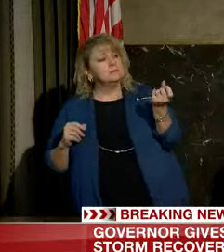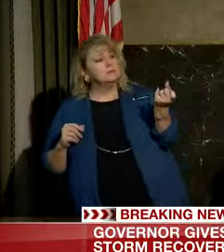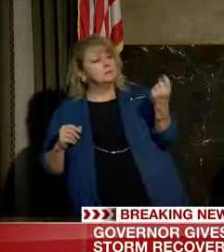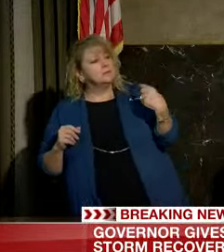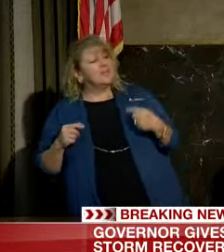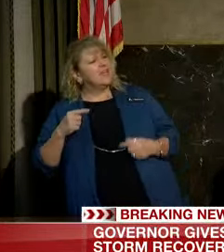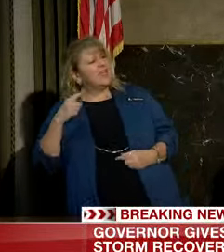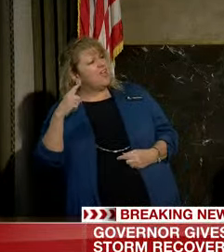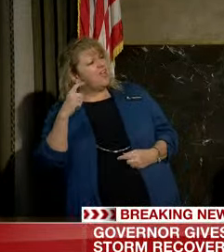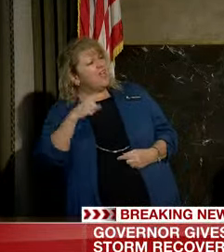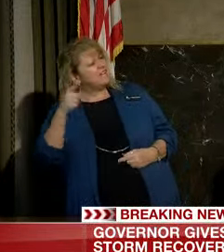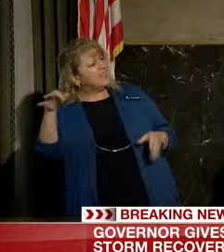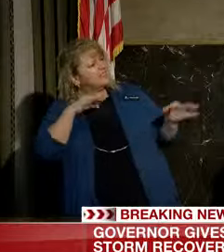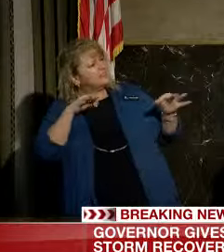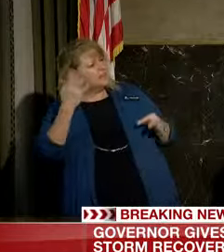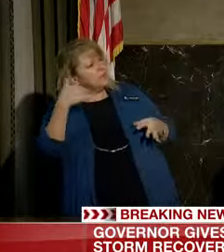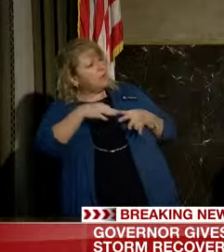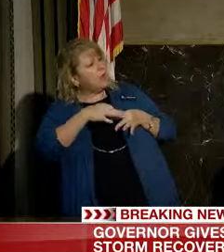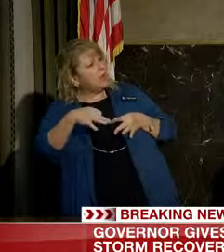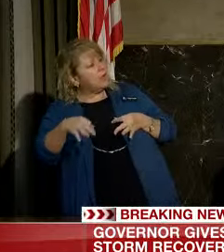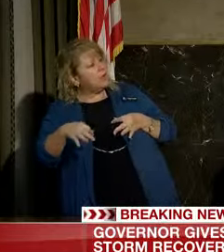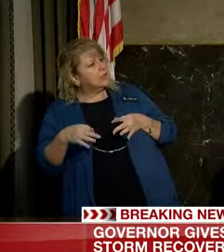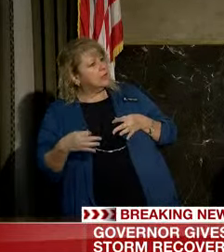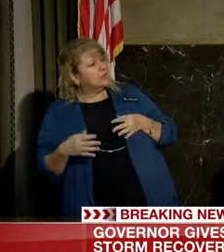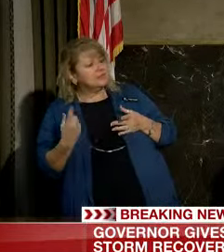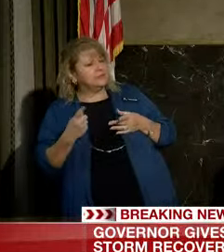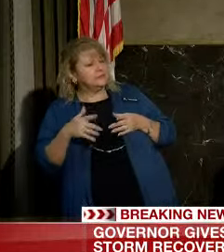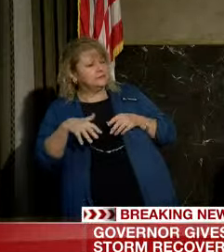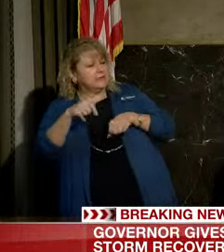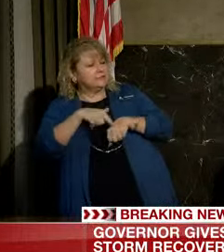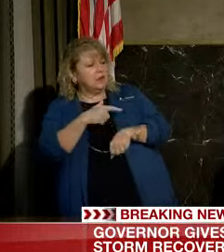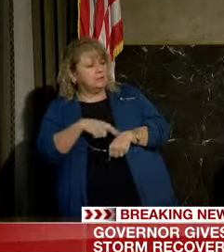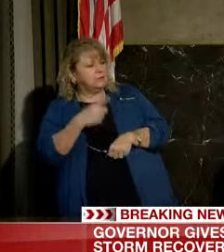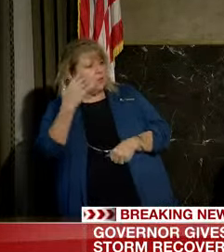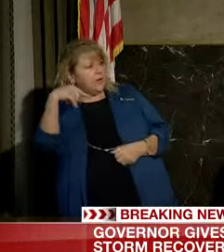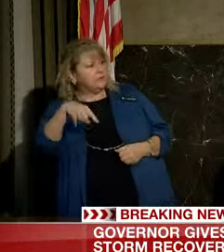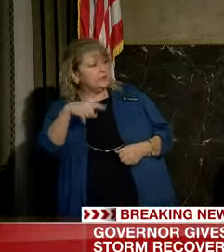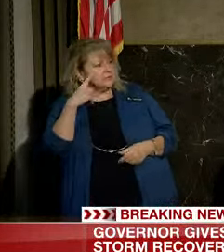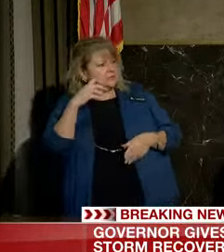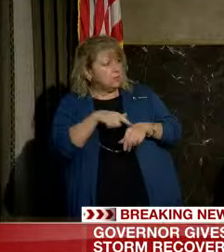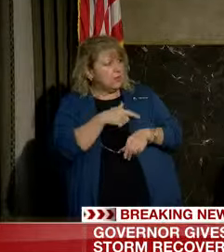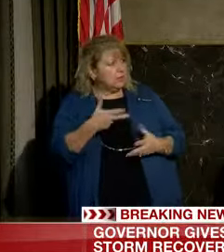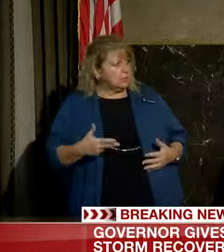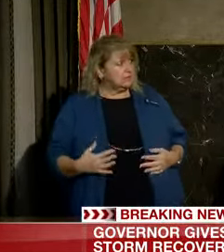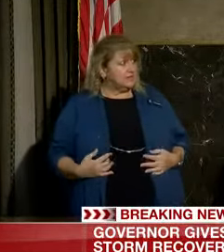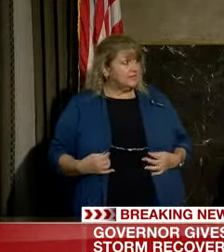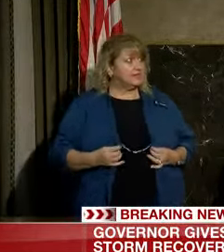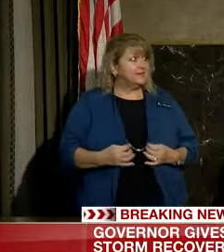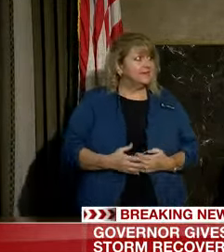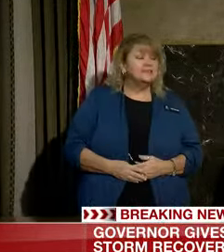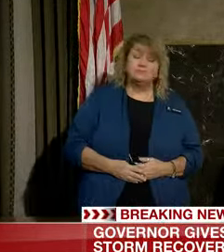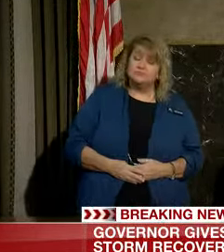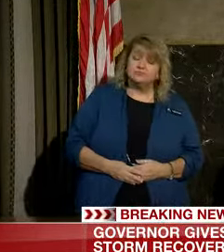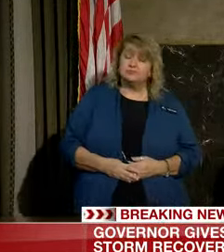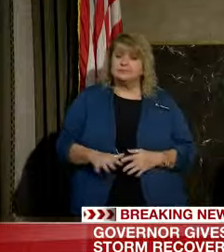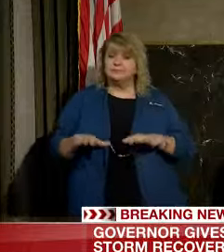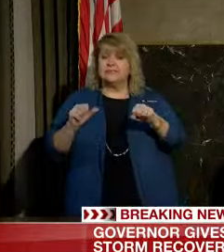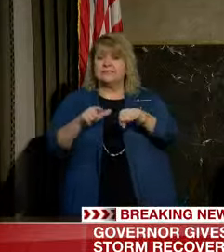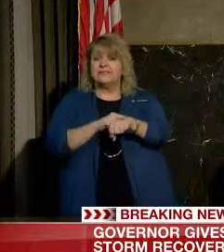What is taking so long? I know it historically has always taken long, but in this instance. Well, it does take long,